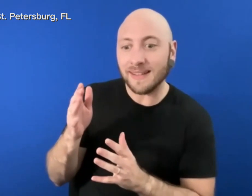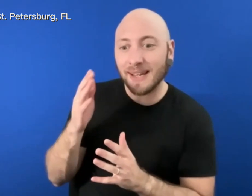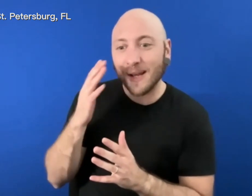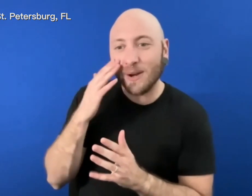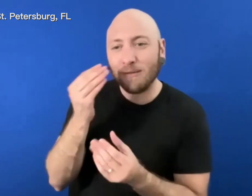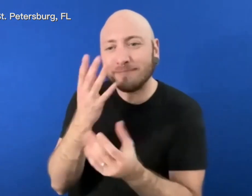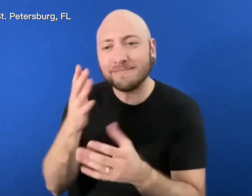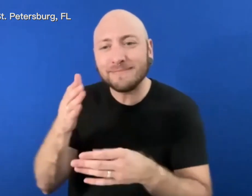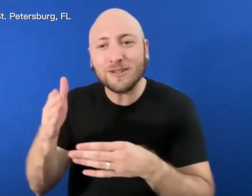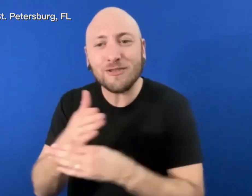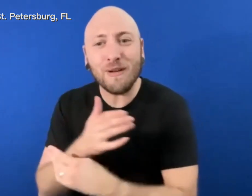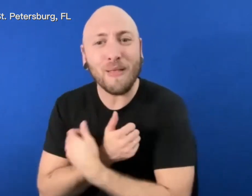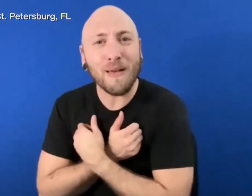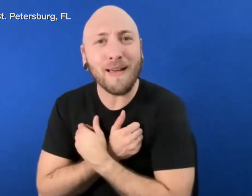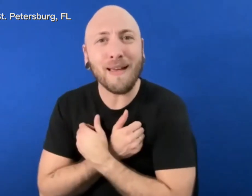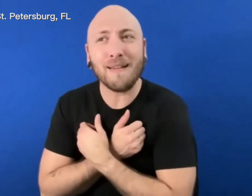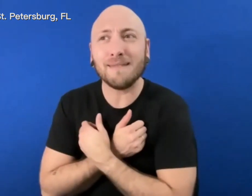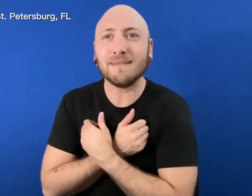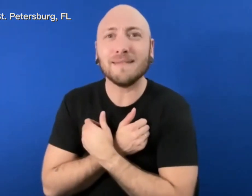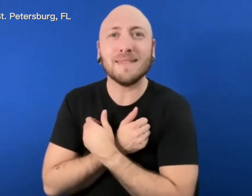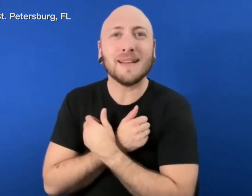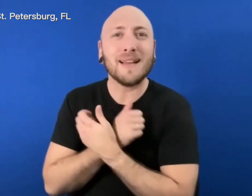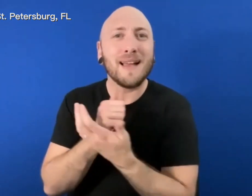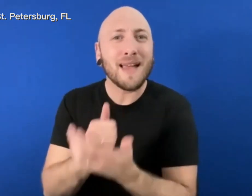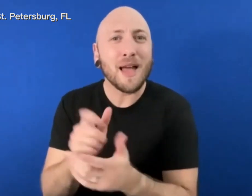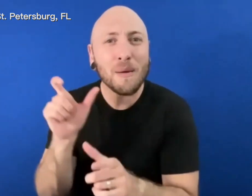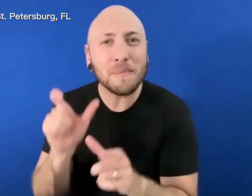to reach my hand out and help another alcoholic who's still suffering.